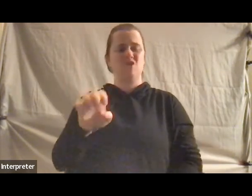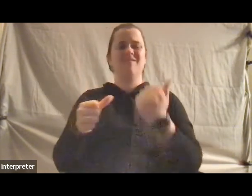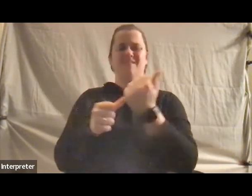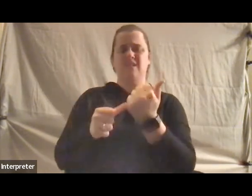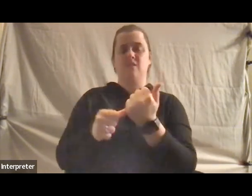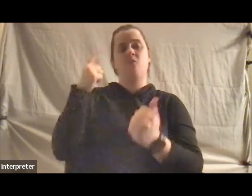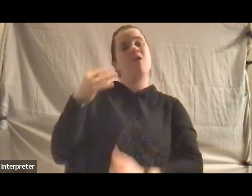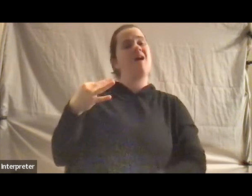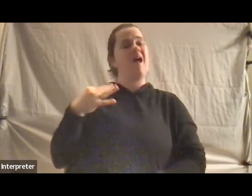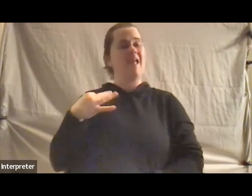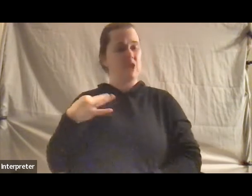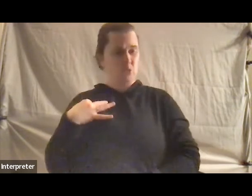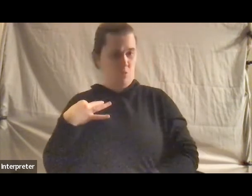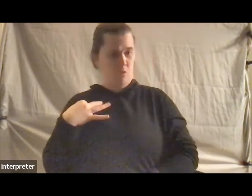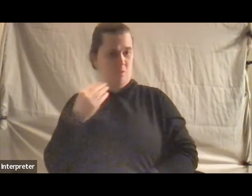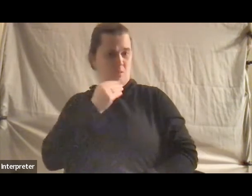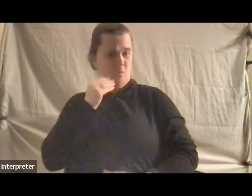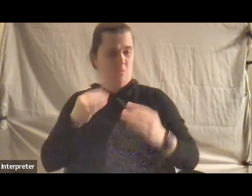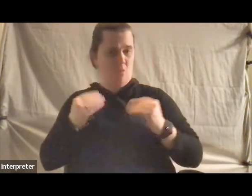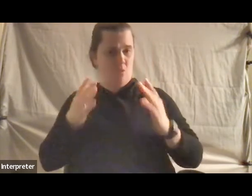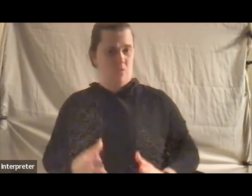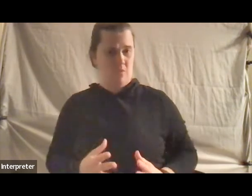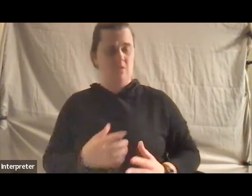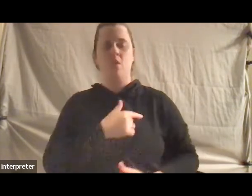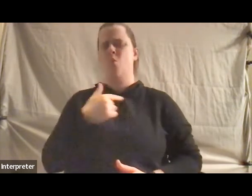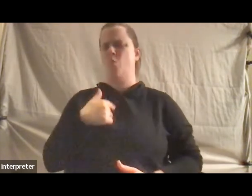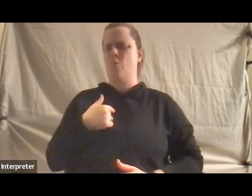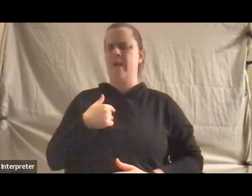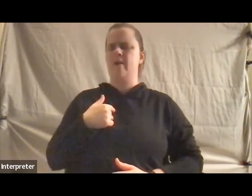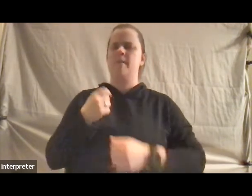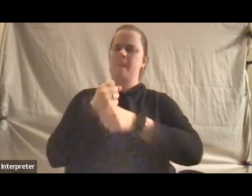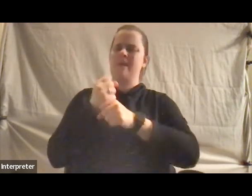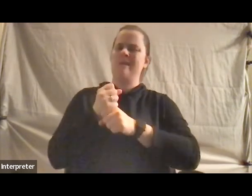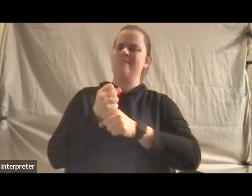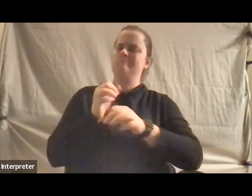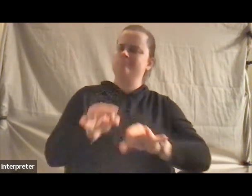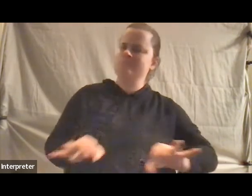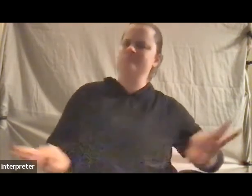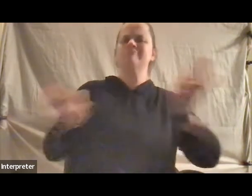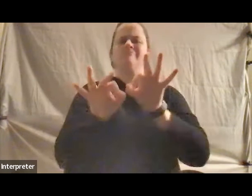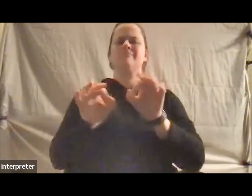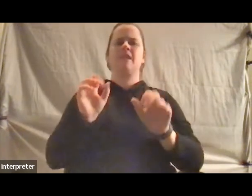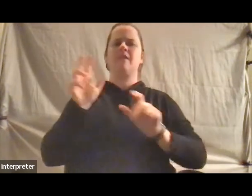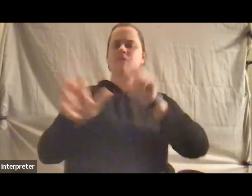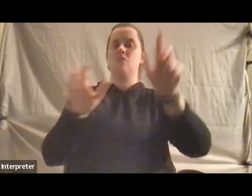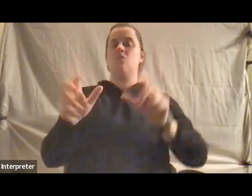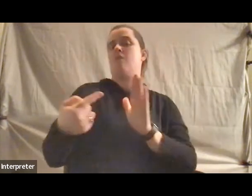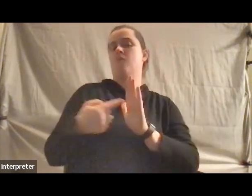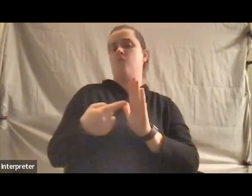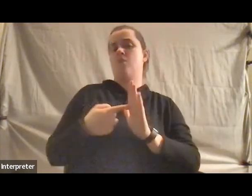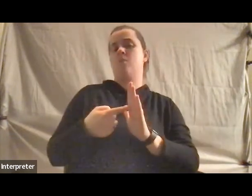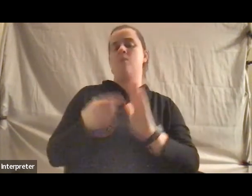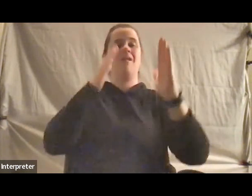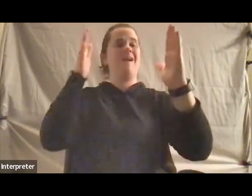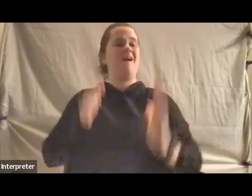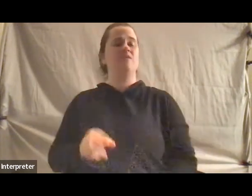eligible homeowners. We are making key investments to expand the number of affordable housing units. One example